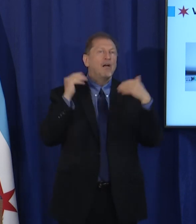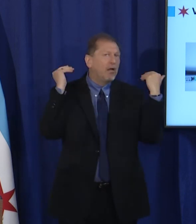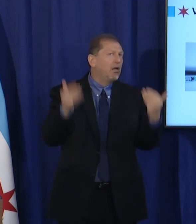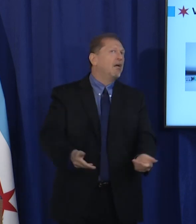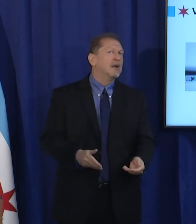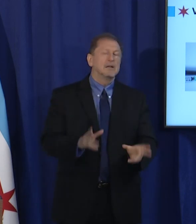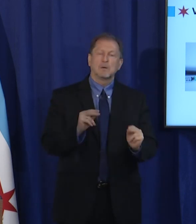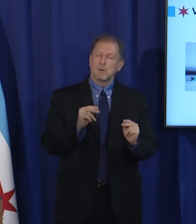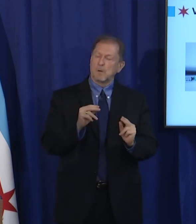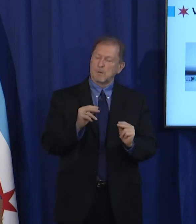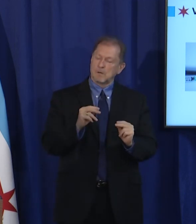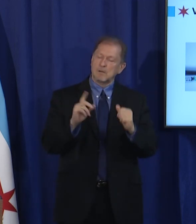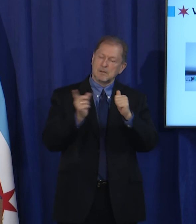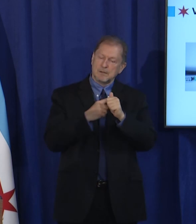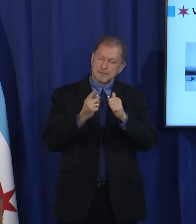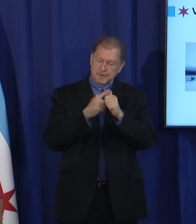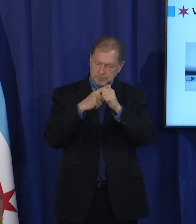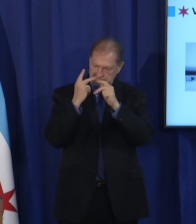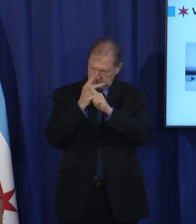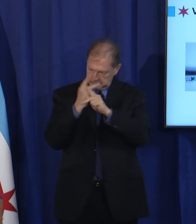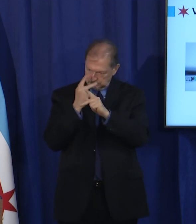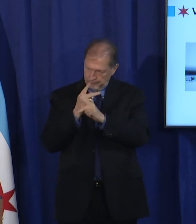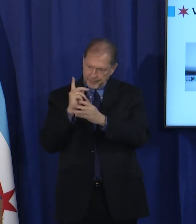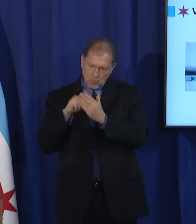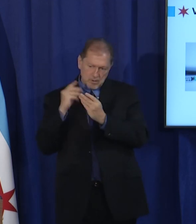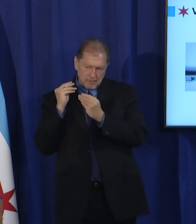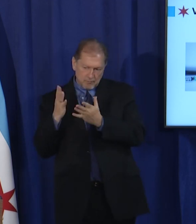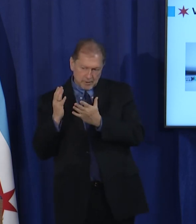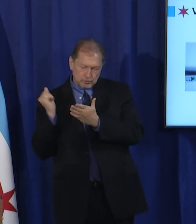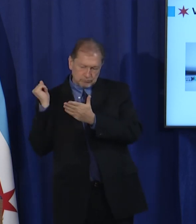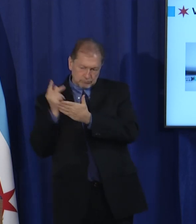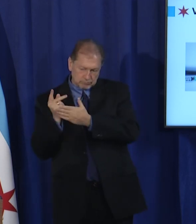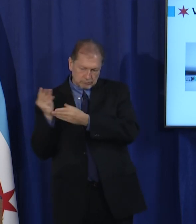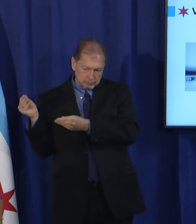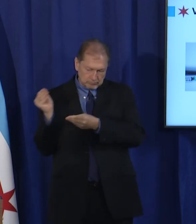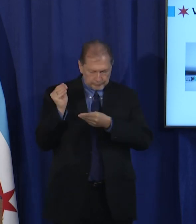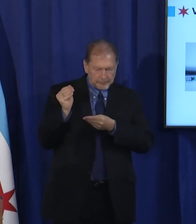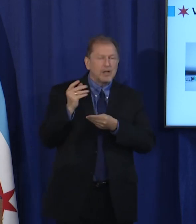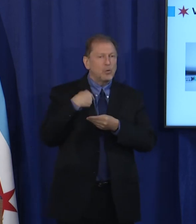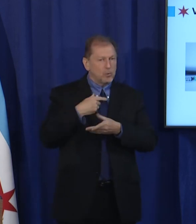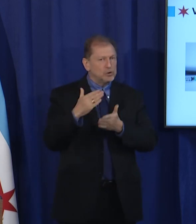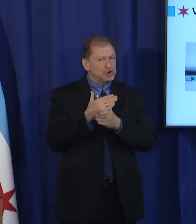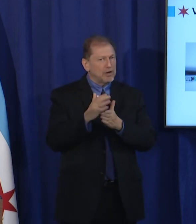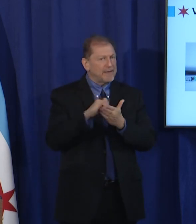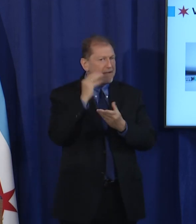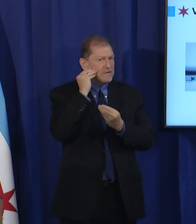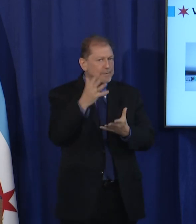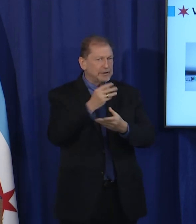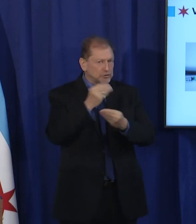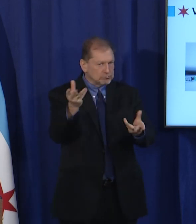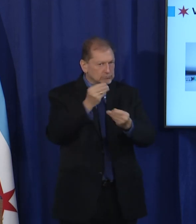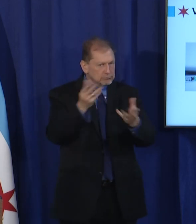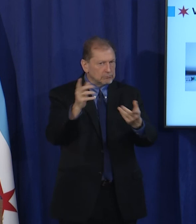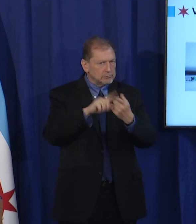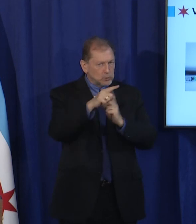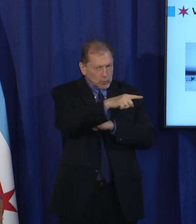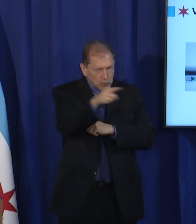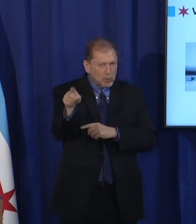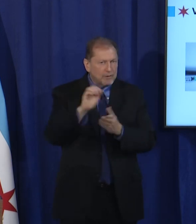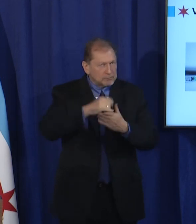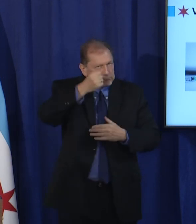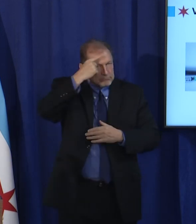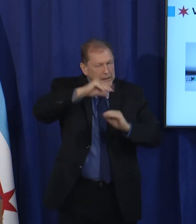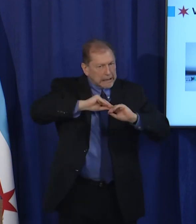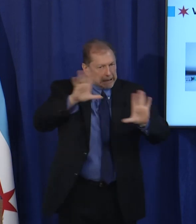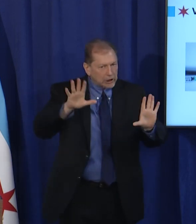you about what we know about these vaccines as soon as we know it. I fully anticipate